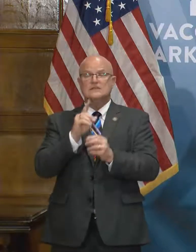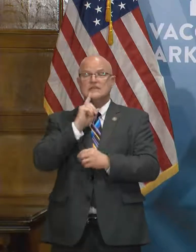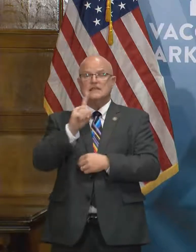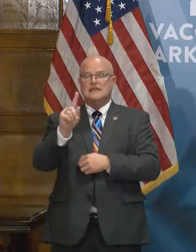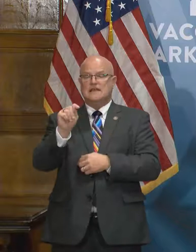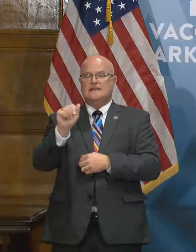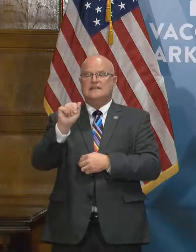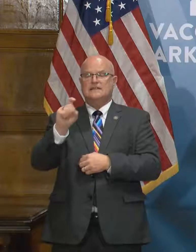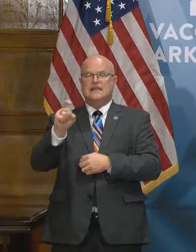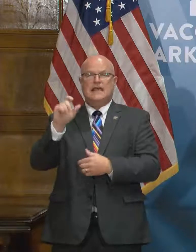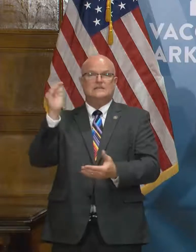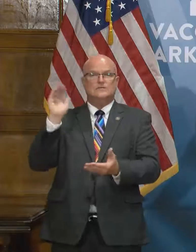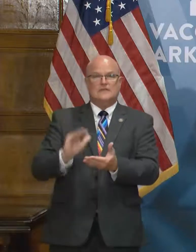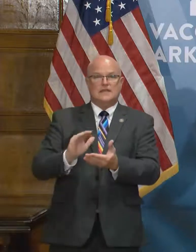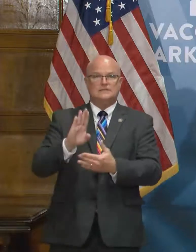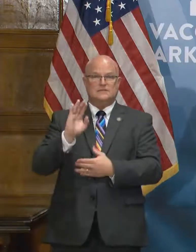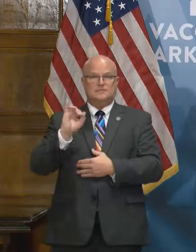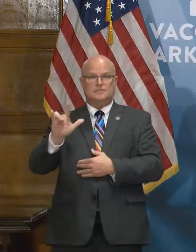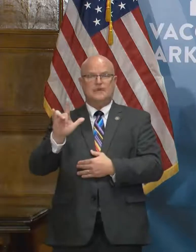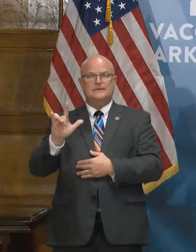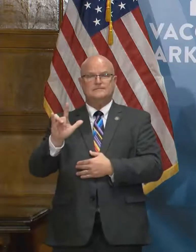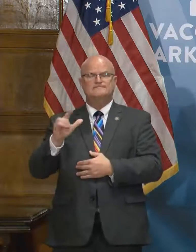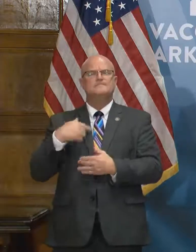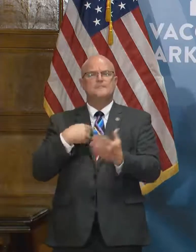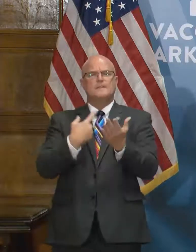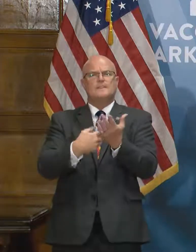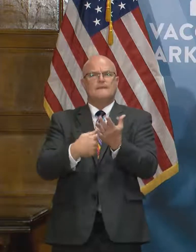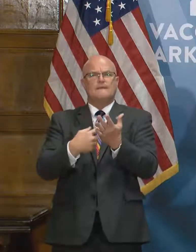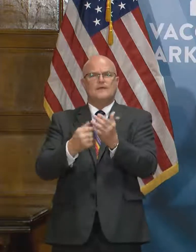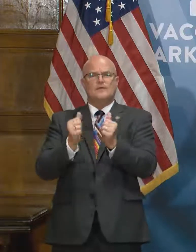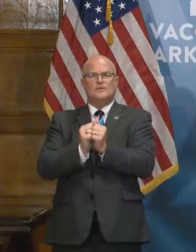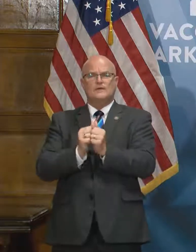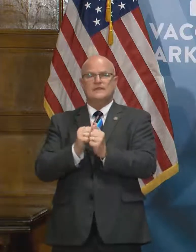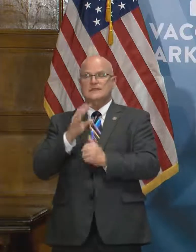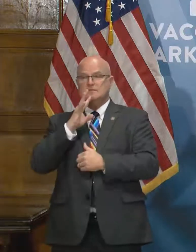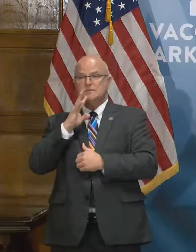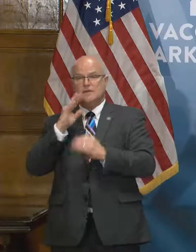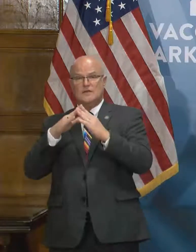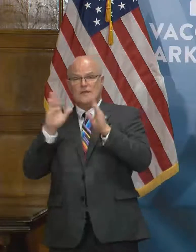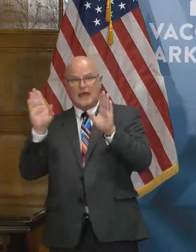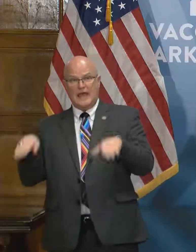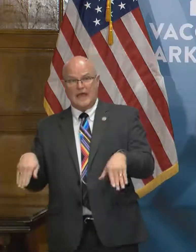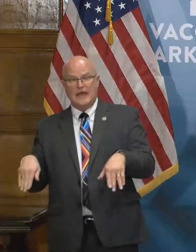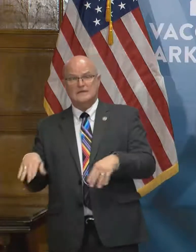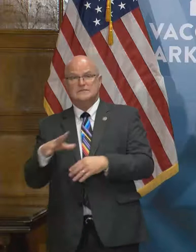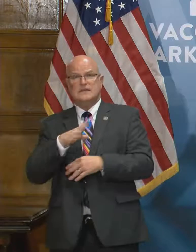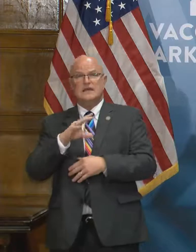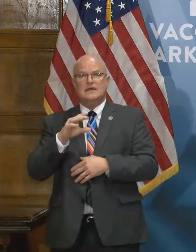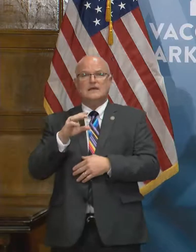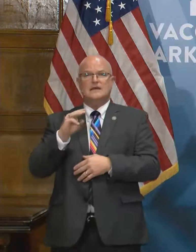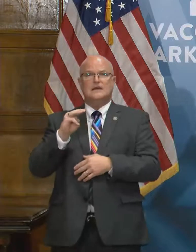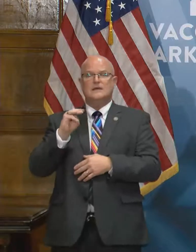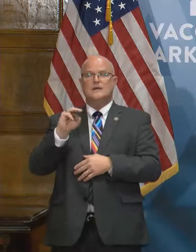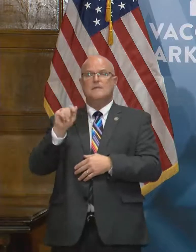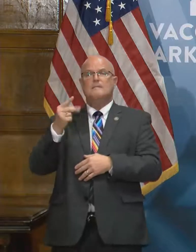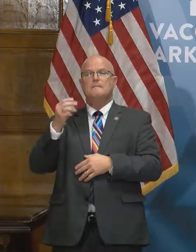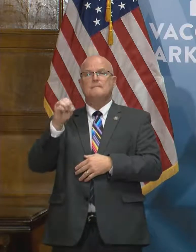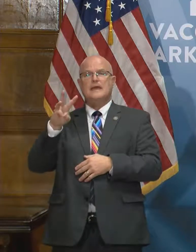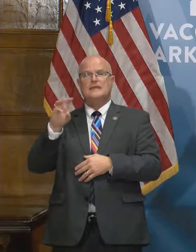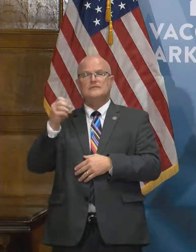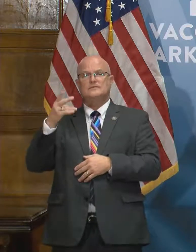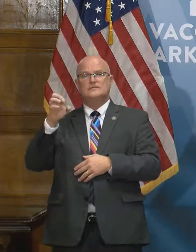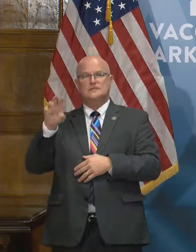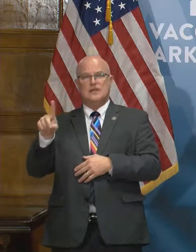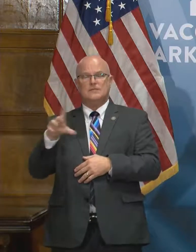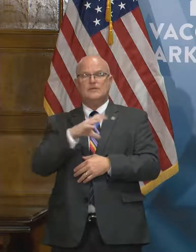the tax reduction bill. I spoke today with both the Speaker of the House and Matthew Shepard and